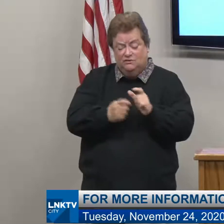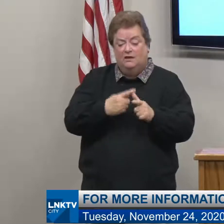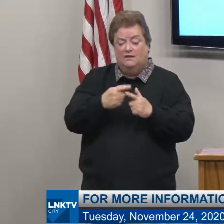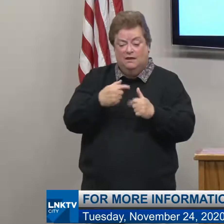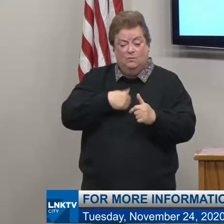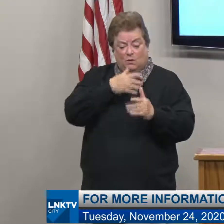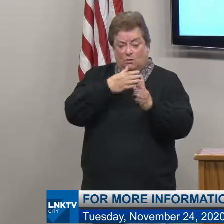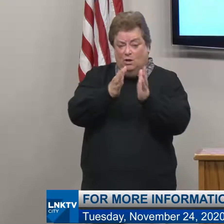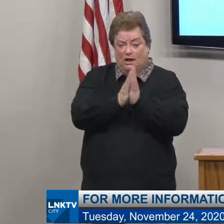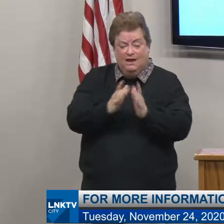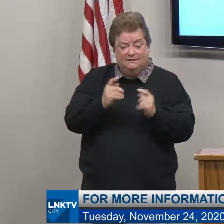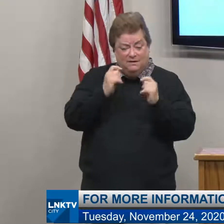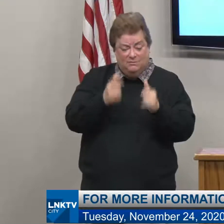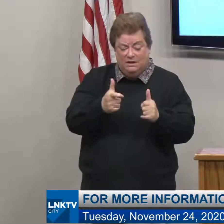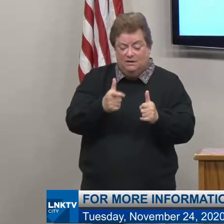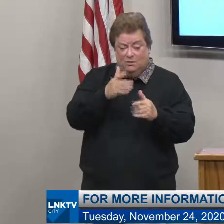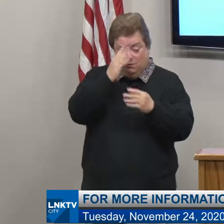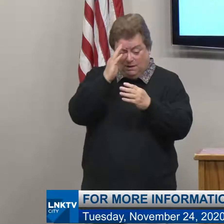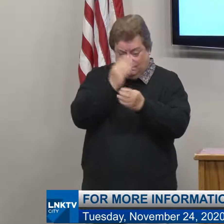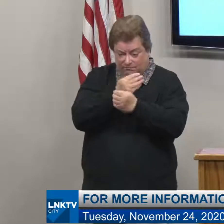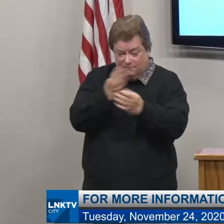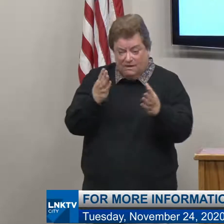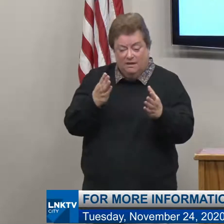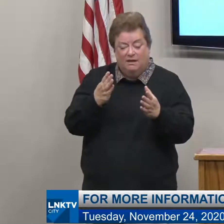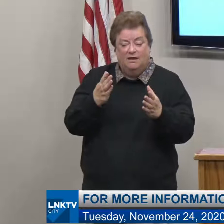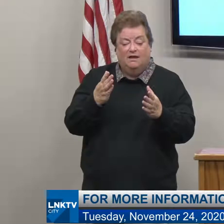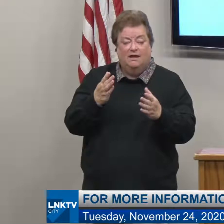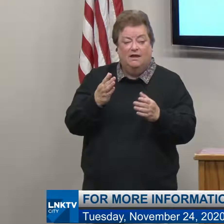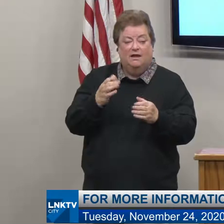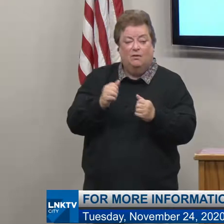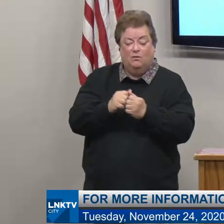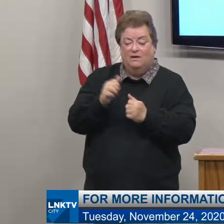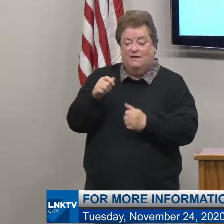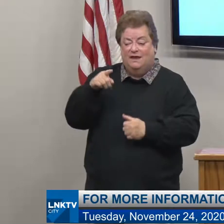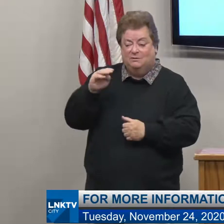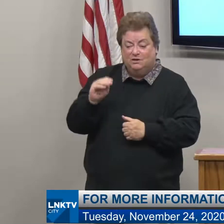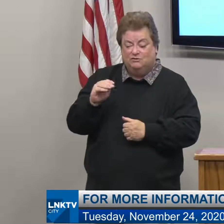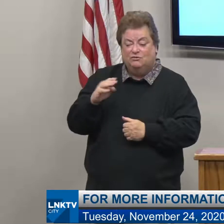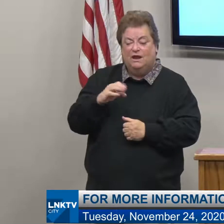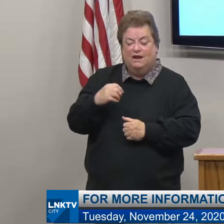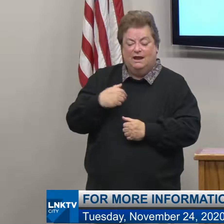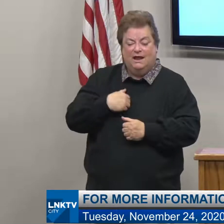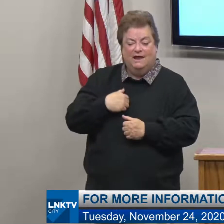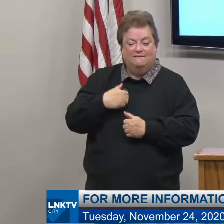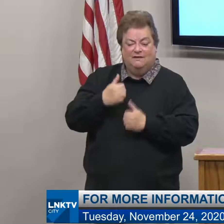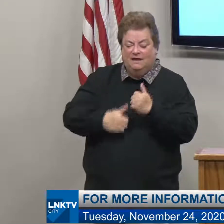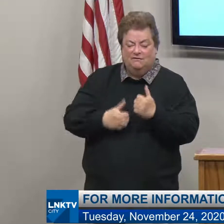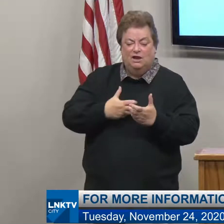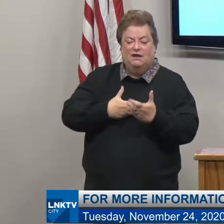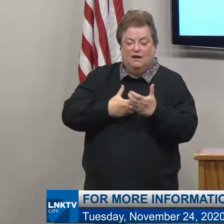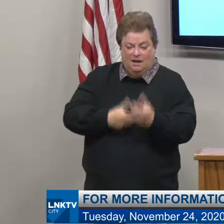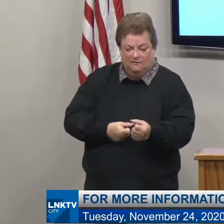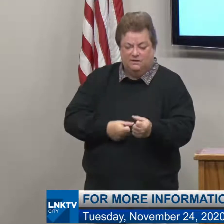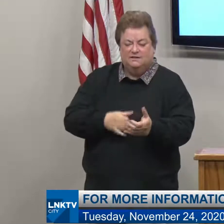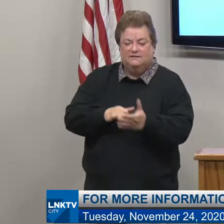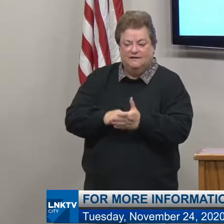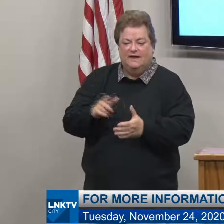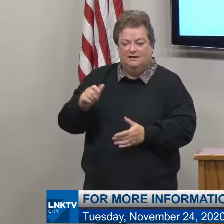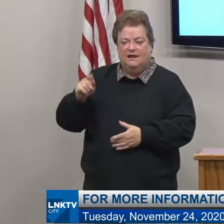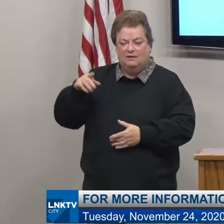immediately and share that information with the administrators, and I have every confidence that they will